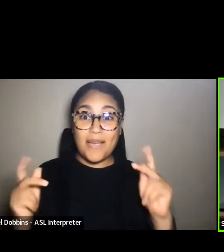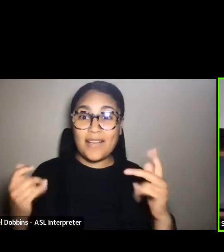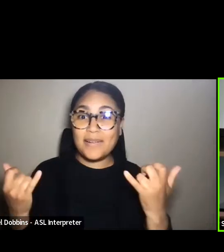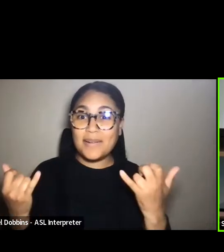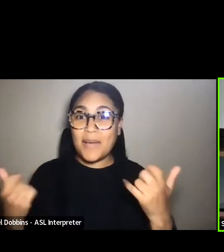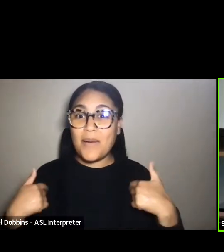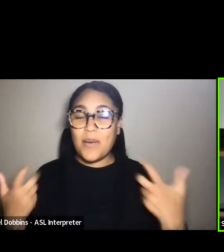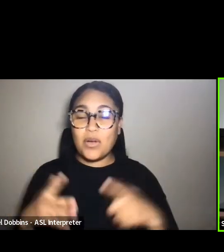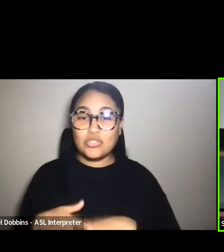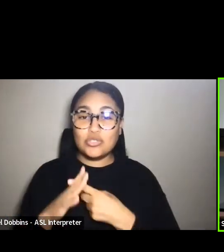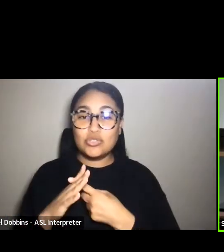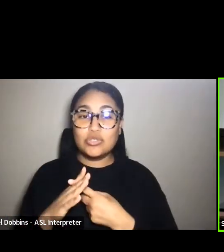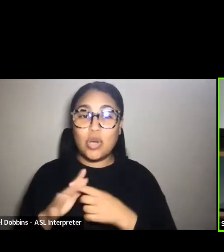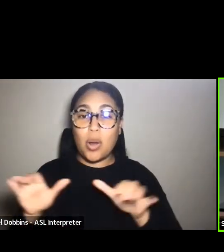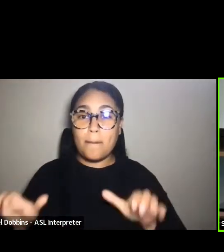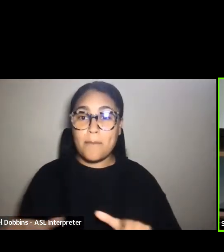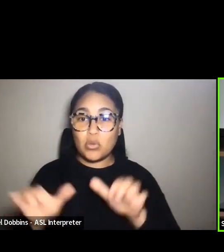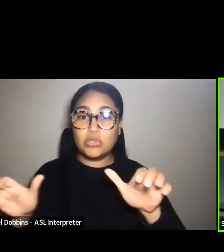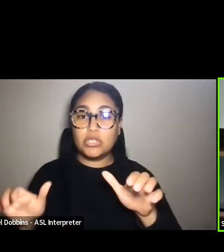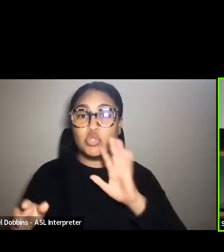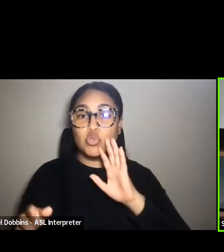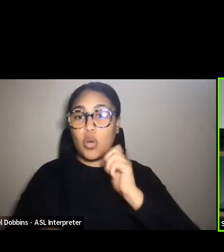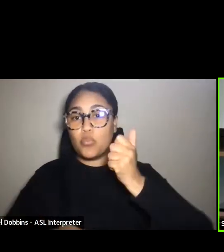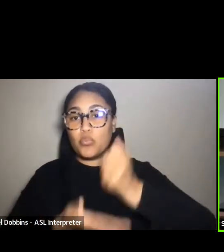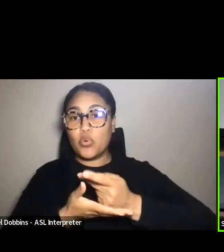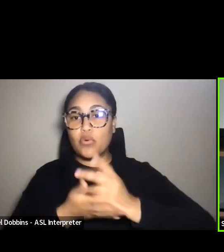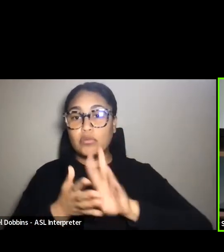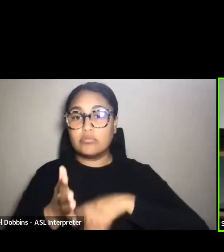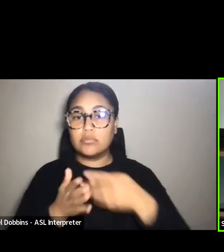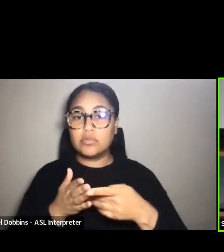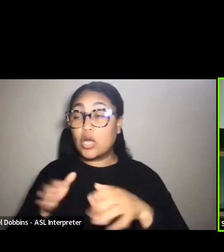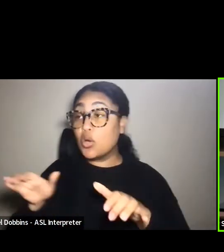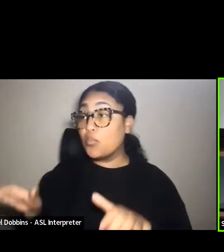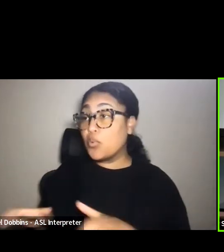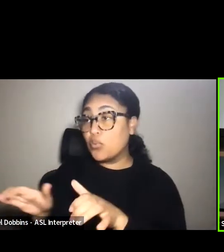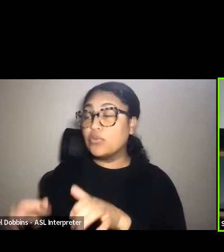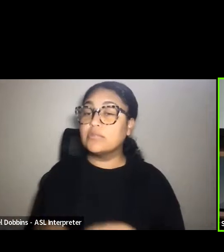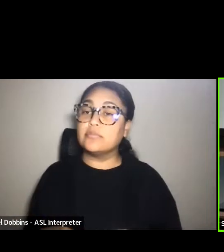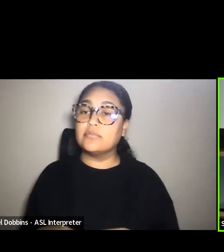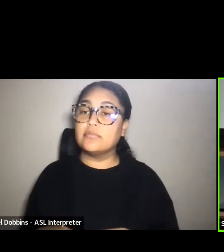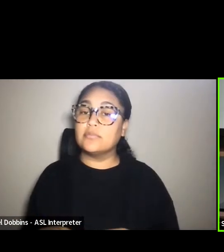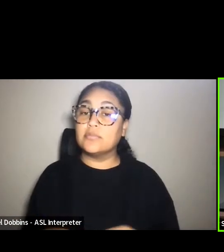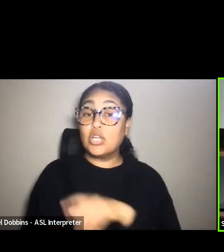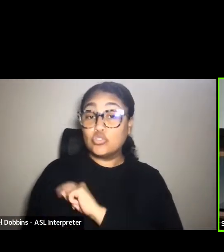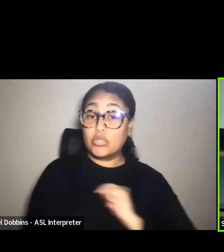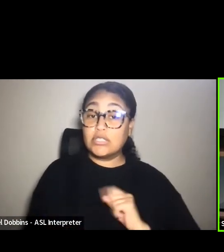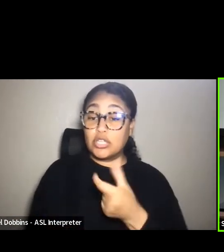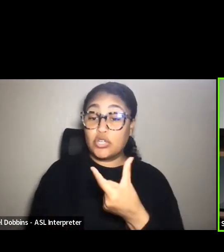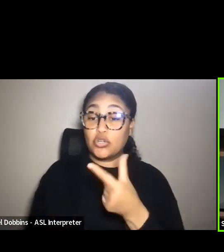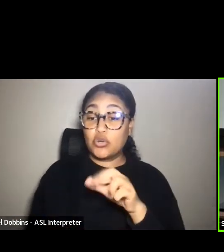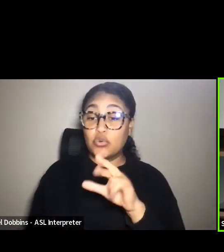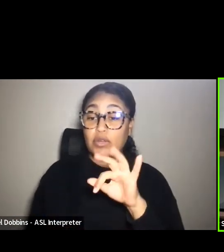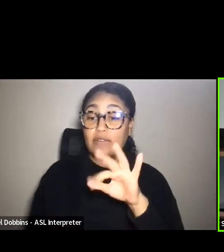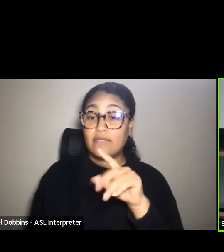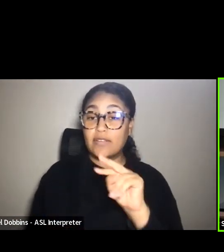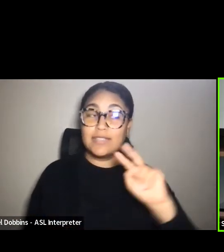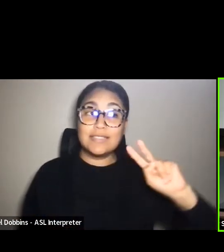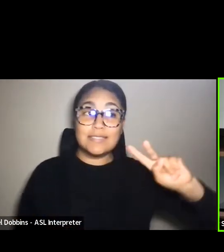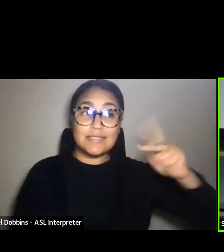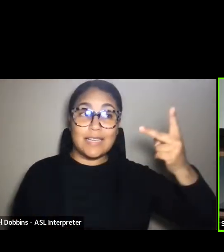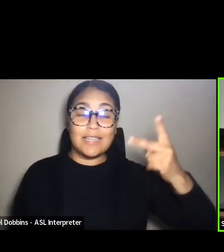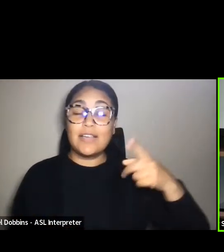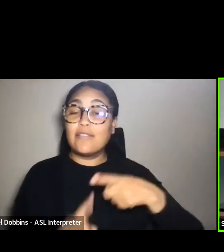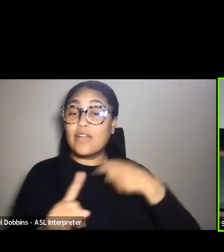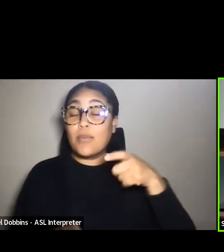like a motion to approve the agenda. So move. Thank you. Motion by Trustee Griffin. Second. Second